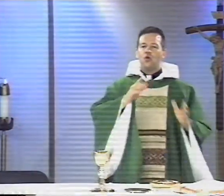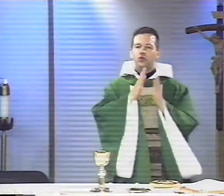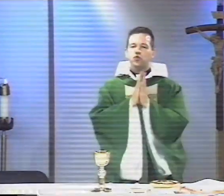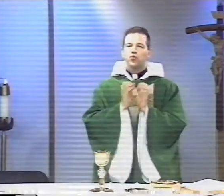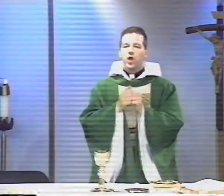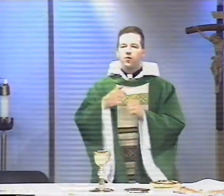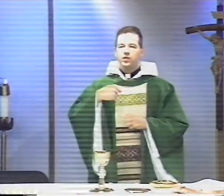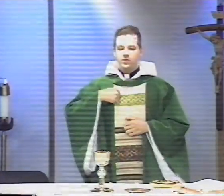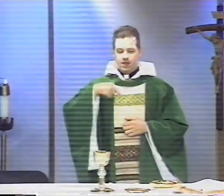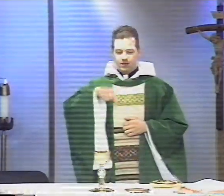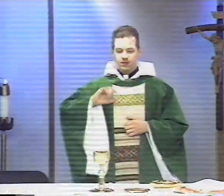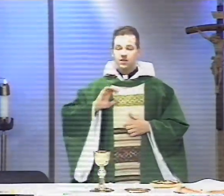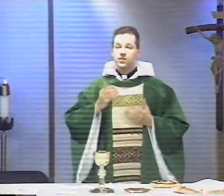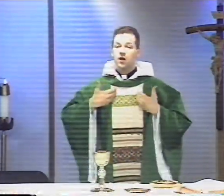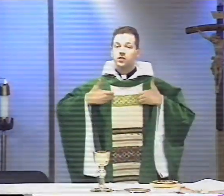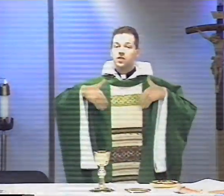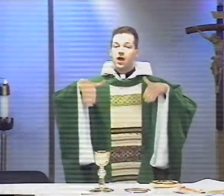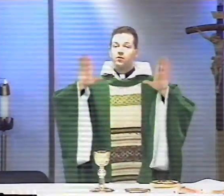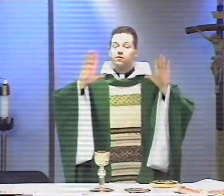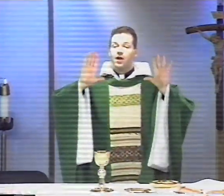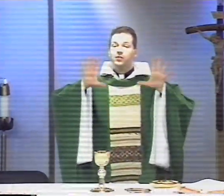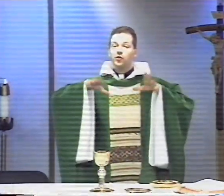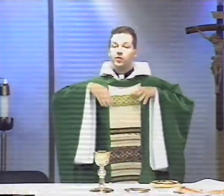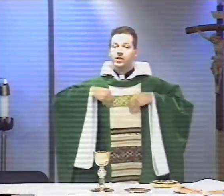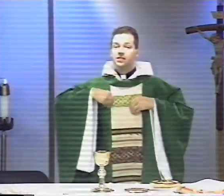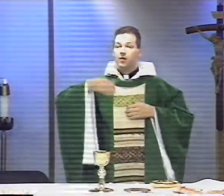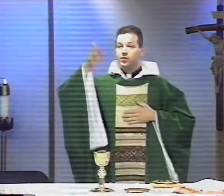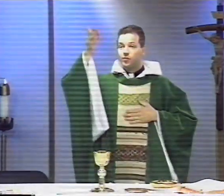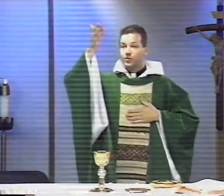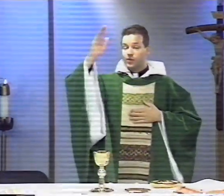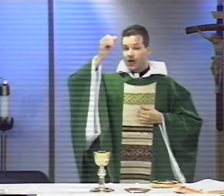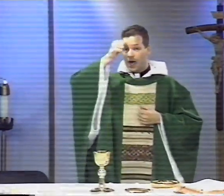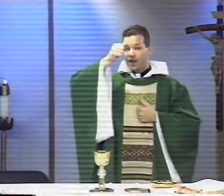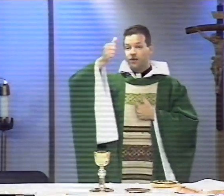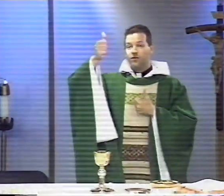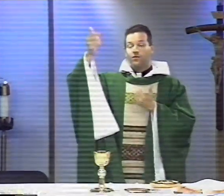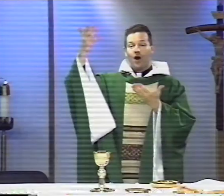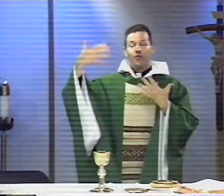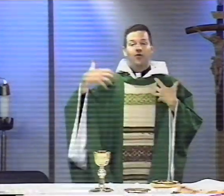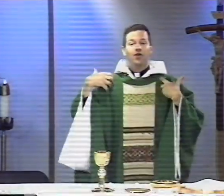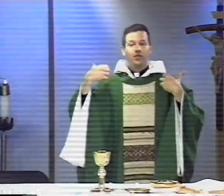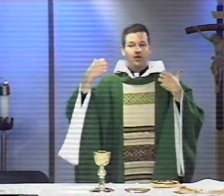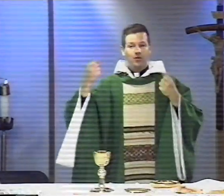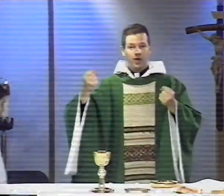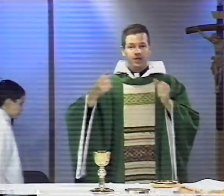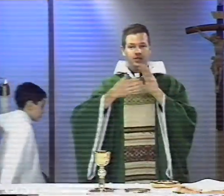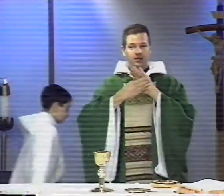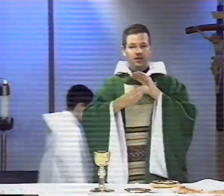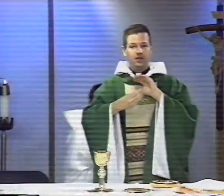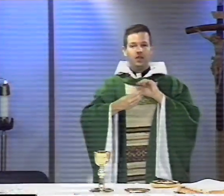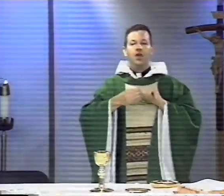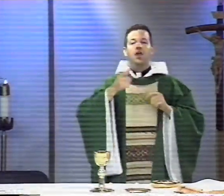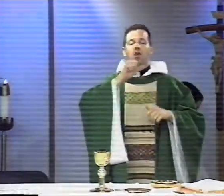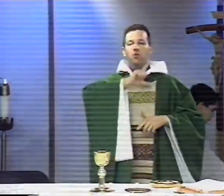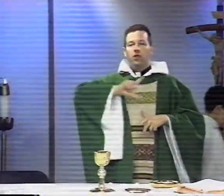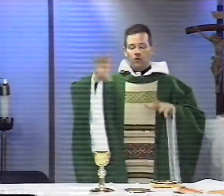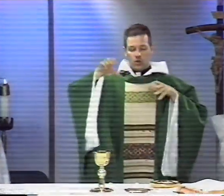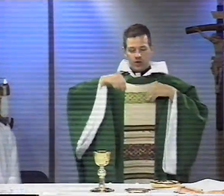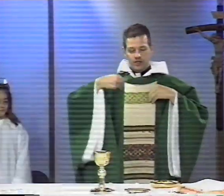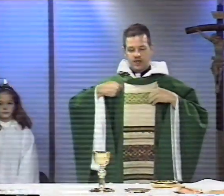Would you pray with me that this, our sacrifice, will be acceptable to God, the Father, the Almighty? May the Lord accept